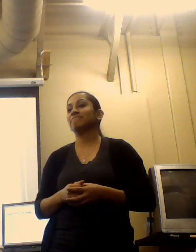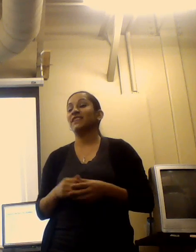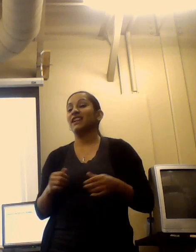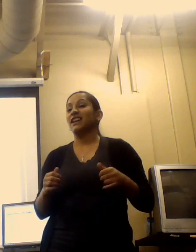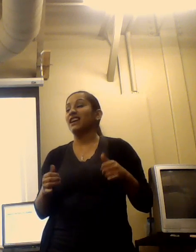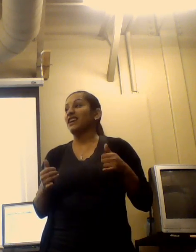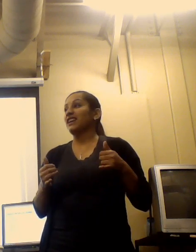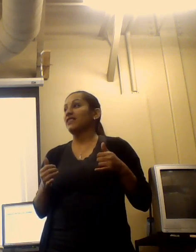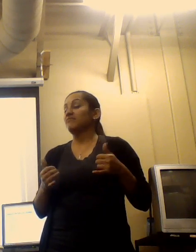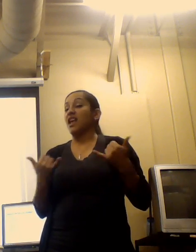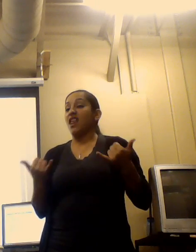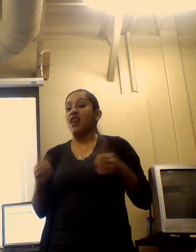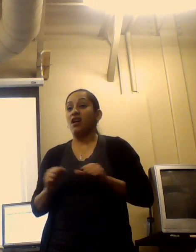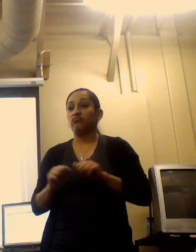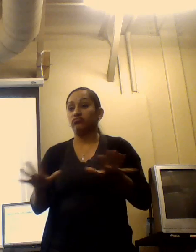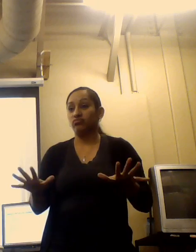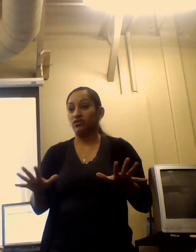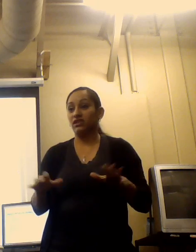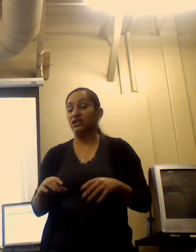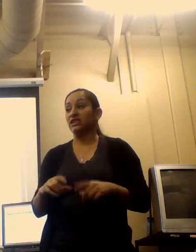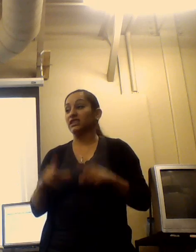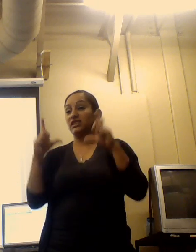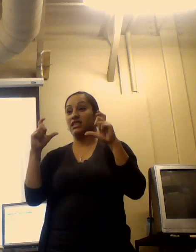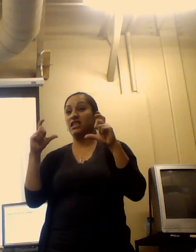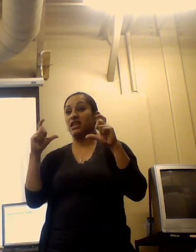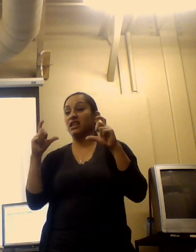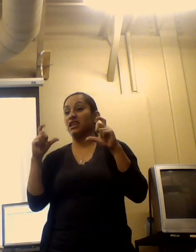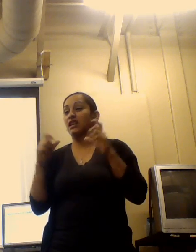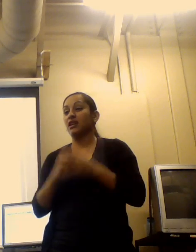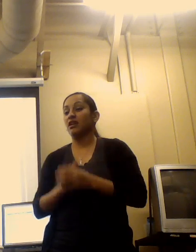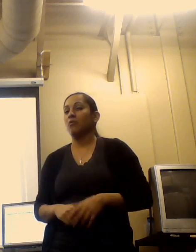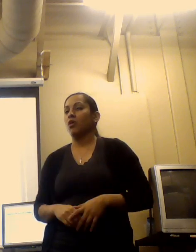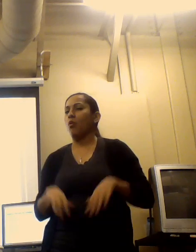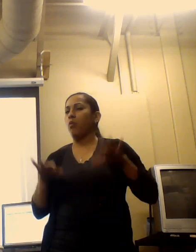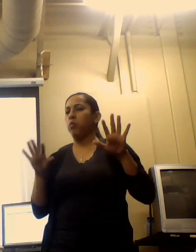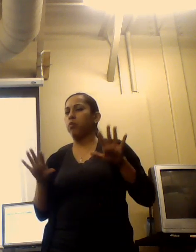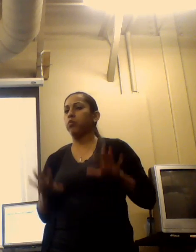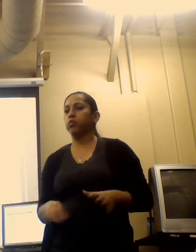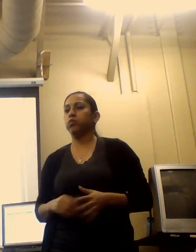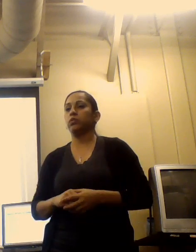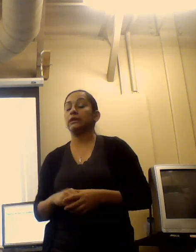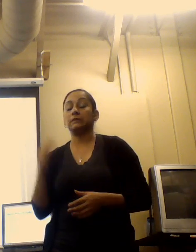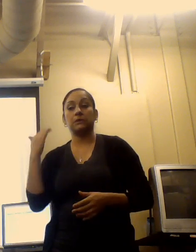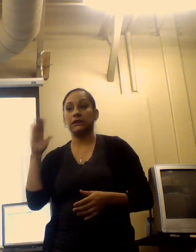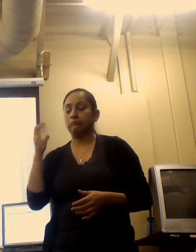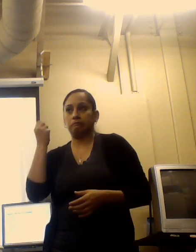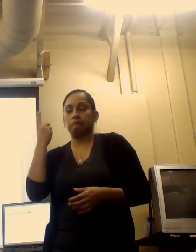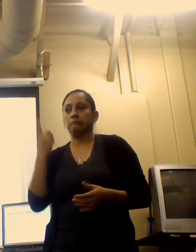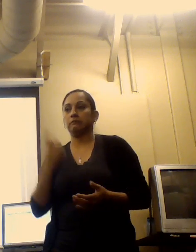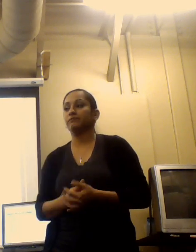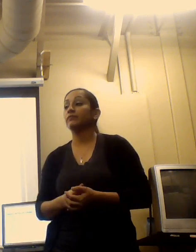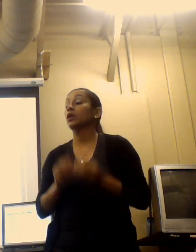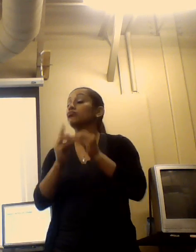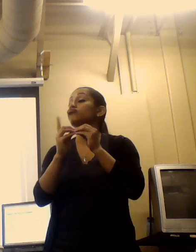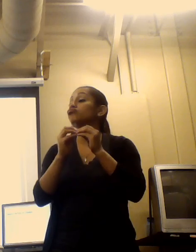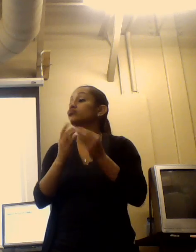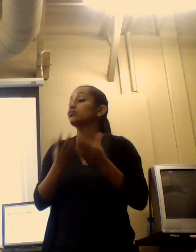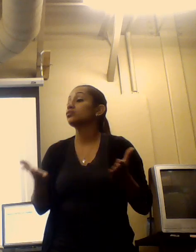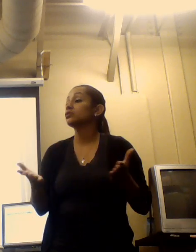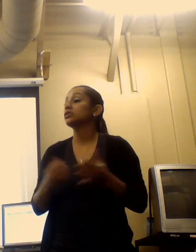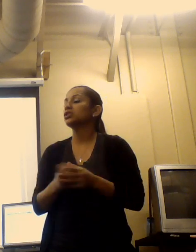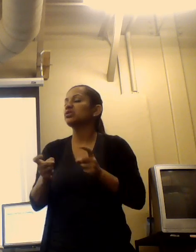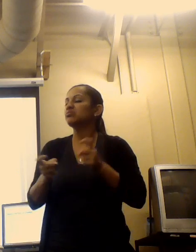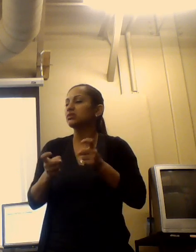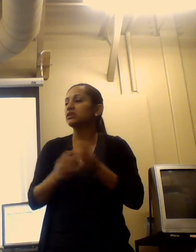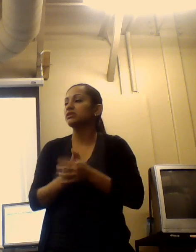like, I don't know, it's ridiculous. Google it. So one more thing that you can control. I think ISO